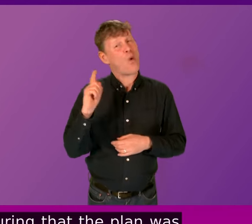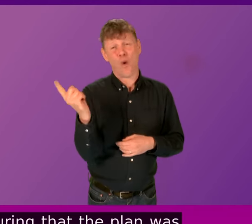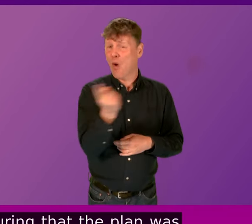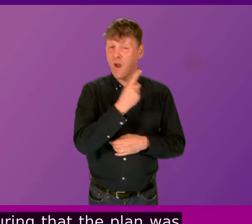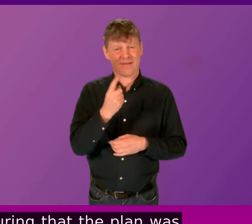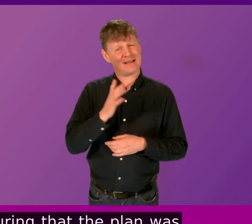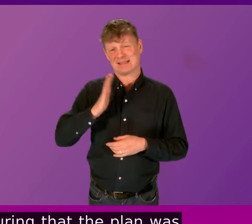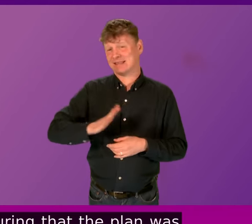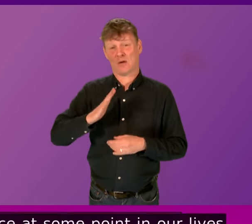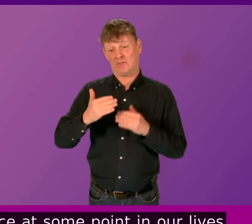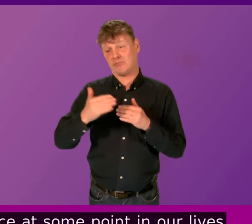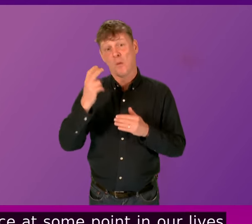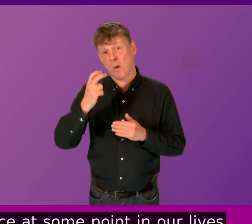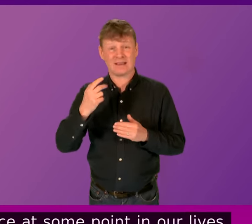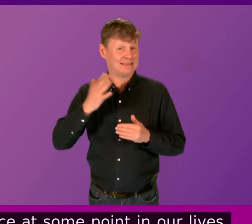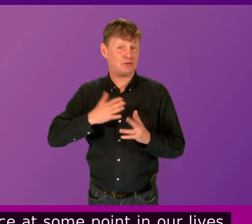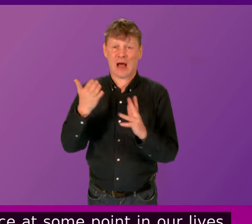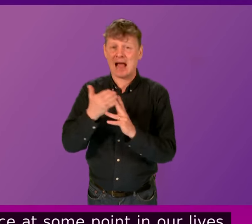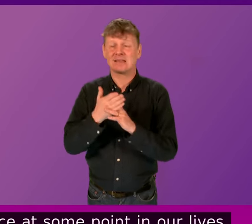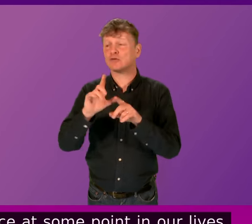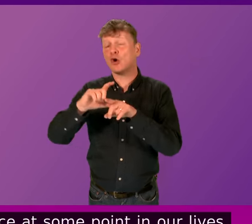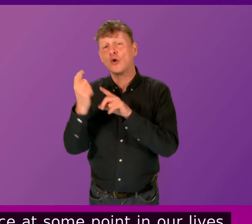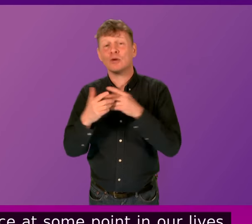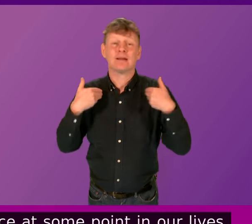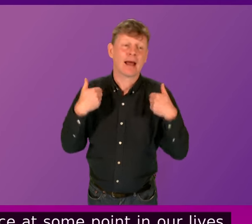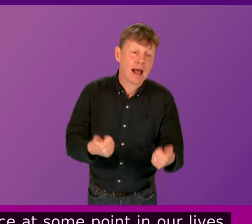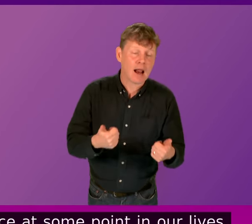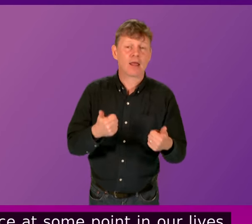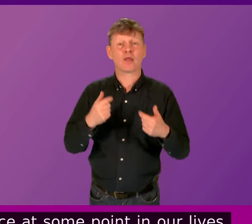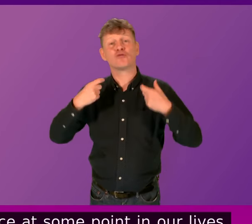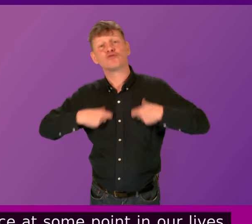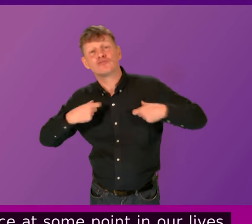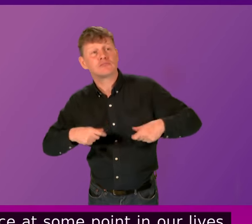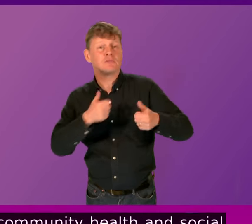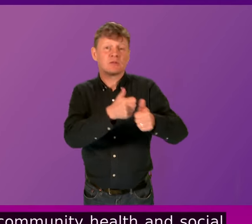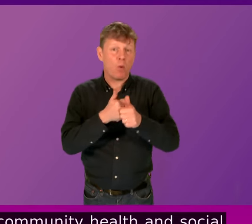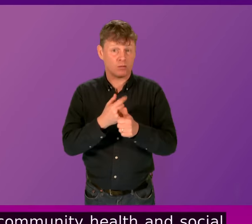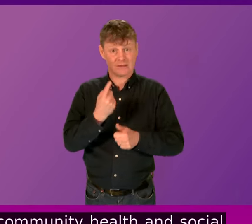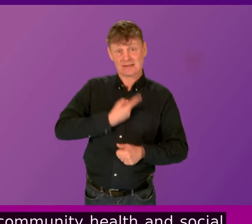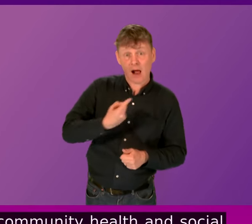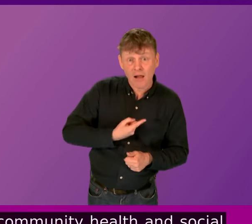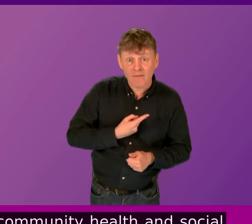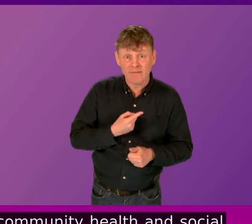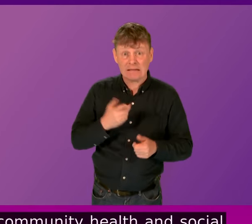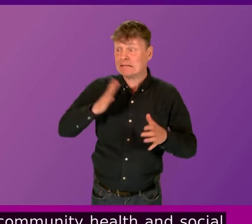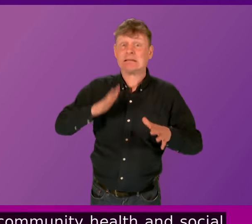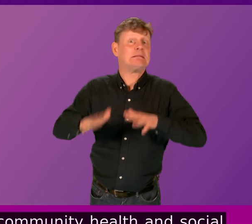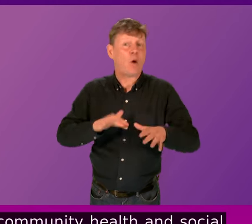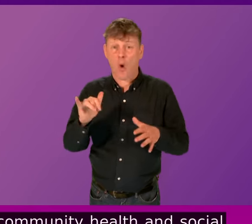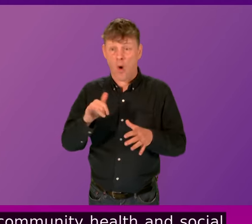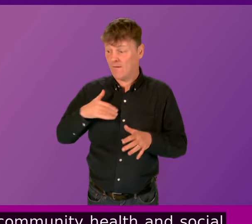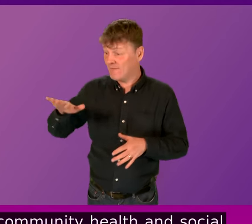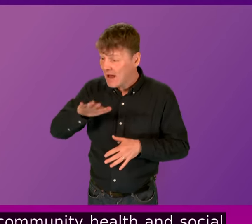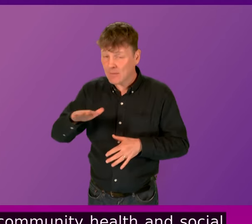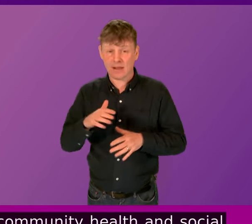need to access community health and social care support, either for ourselves or for our family, friends and